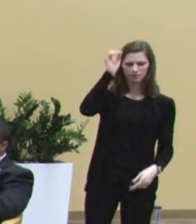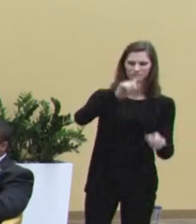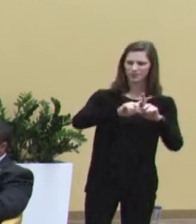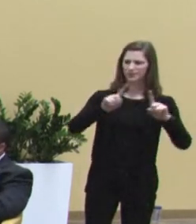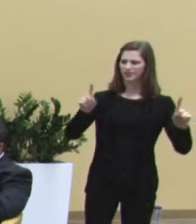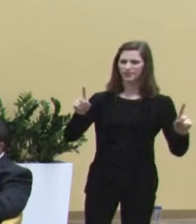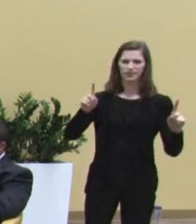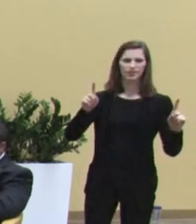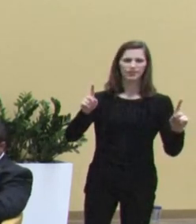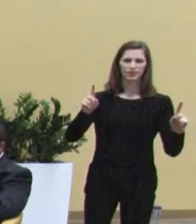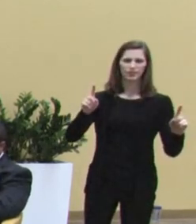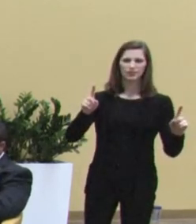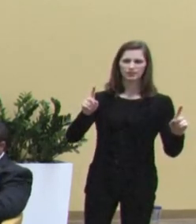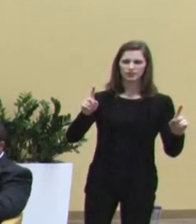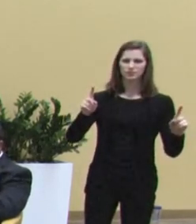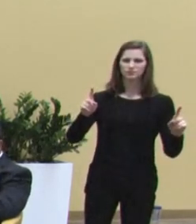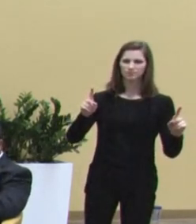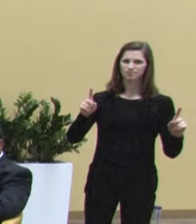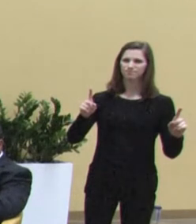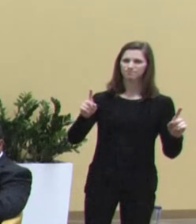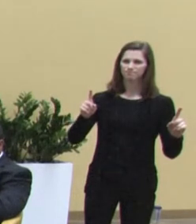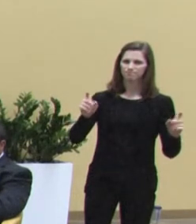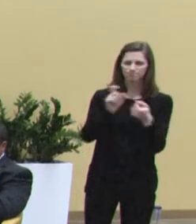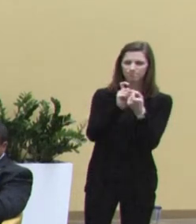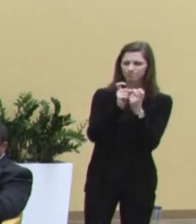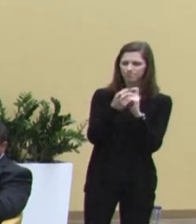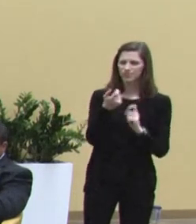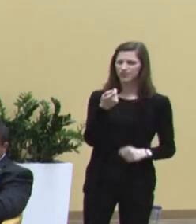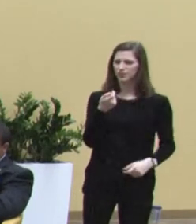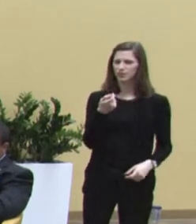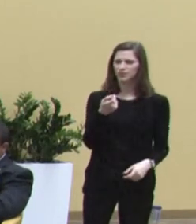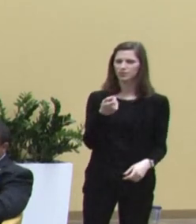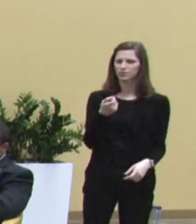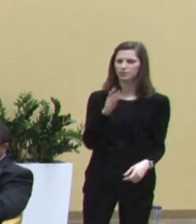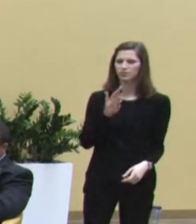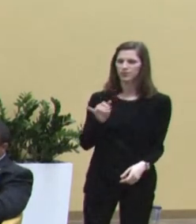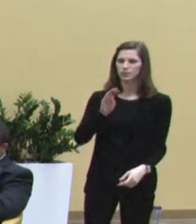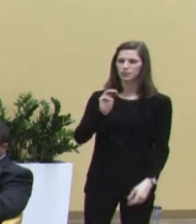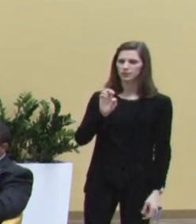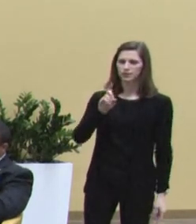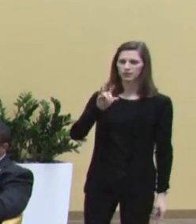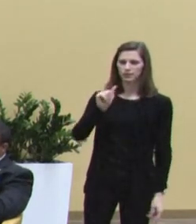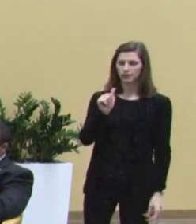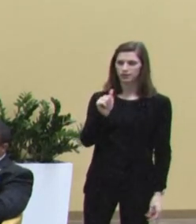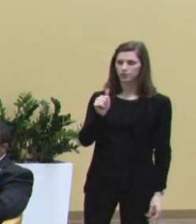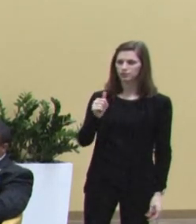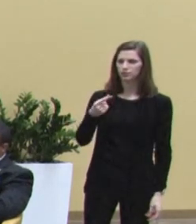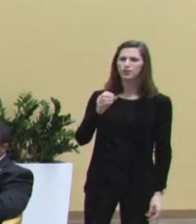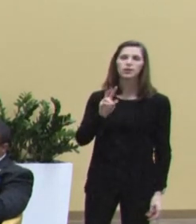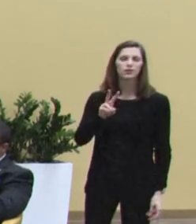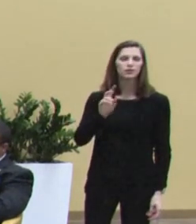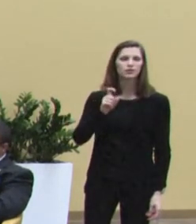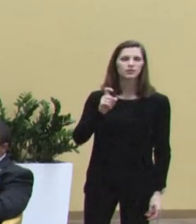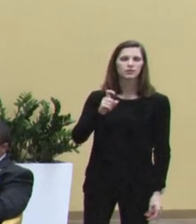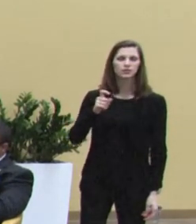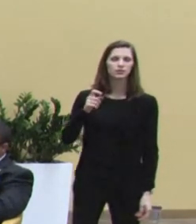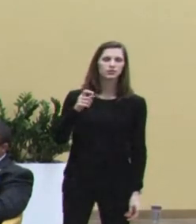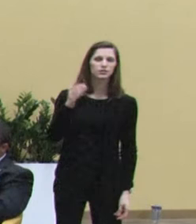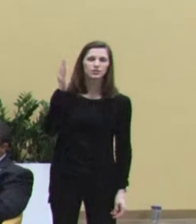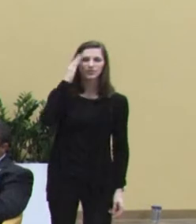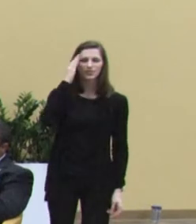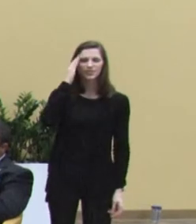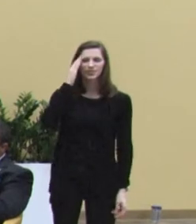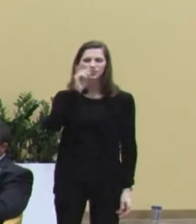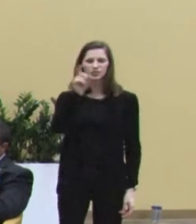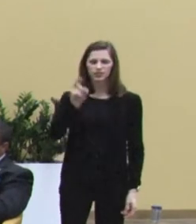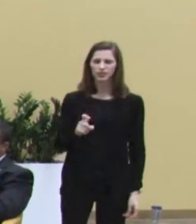by folk who present the news to you. And so Governor Abbott needs to know that Texas is not what he has been